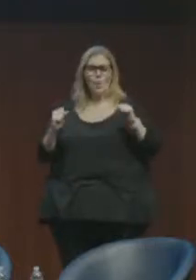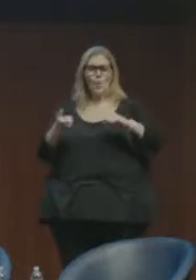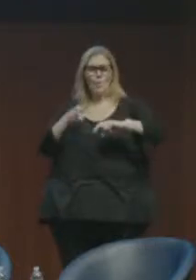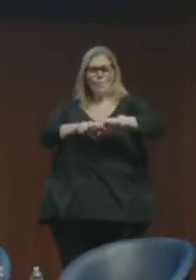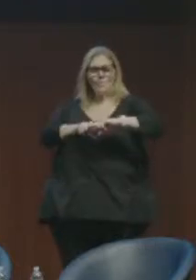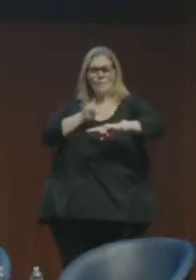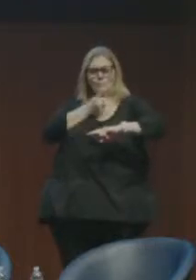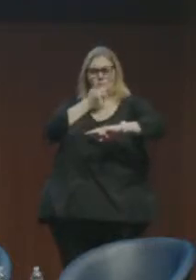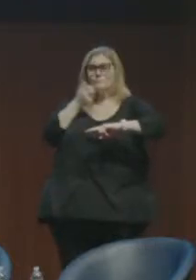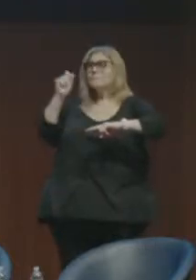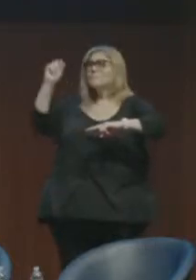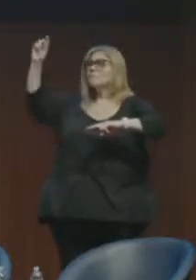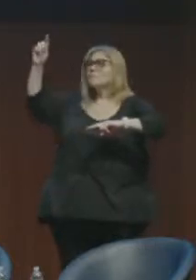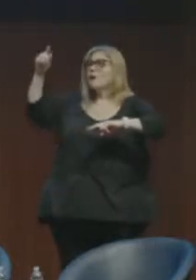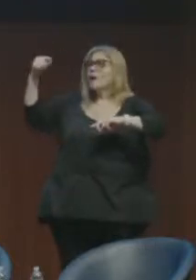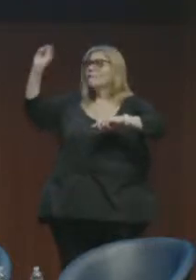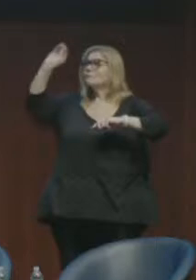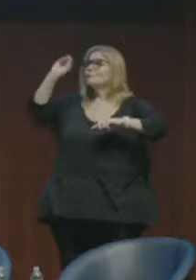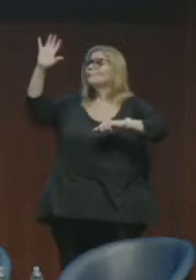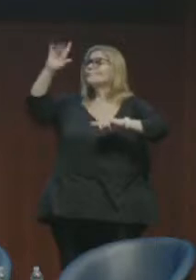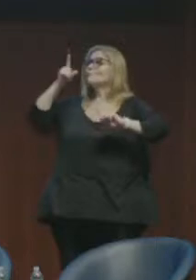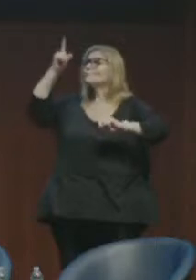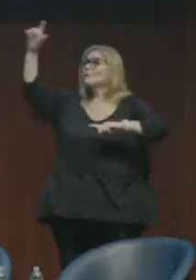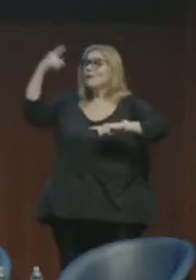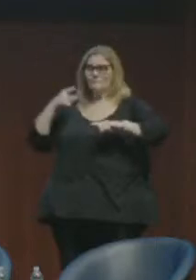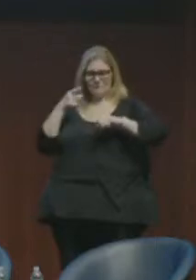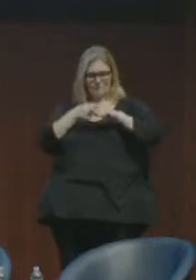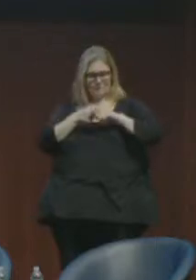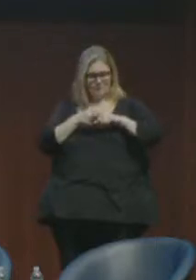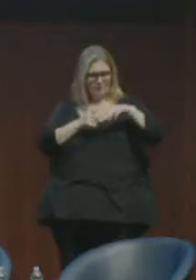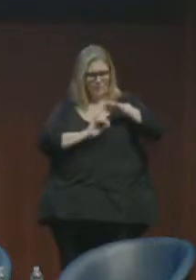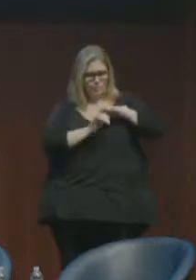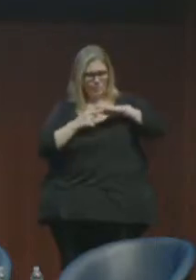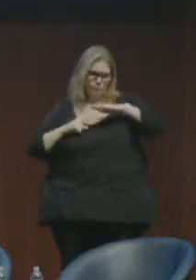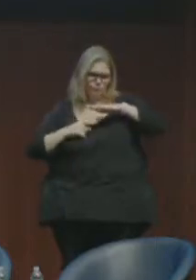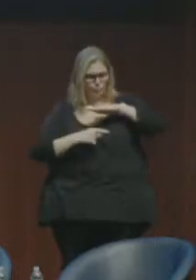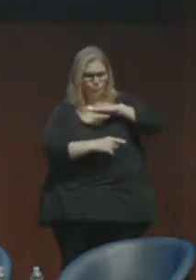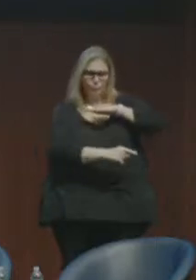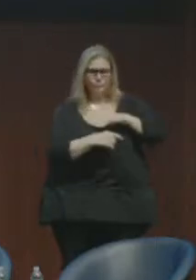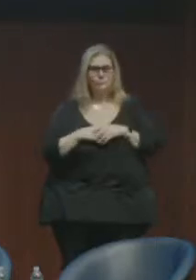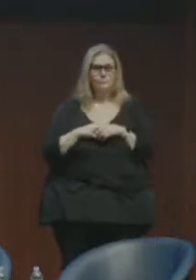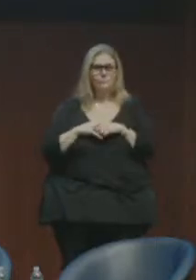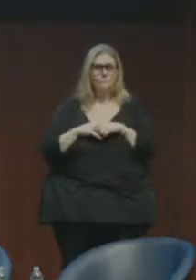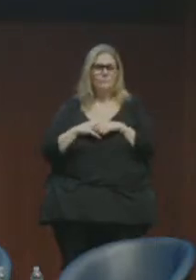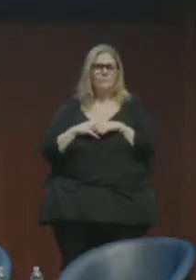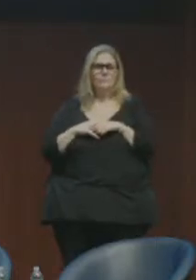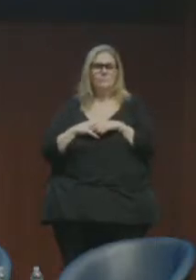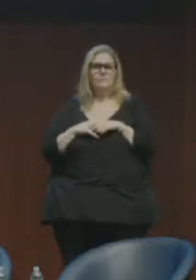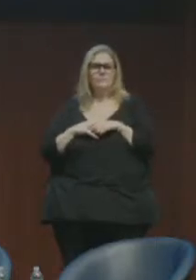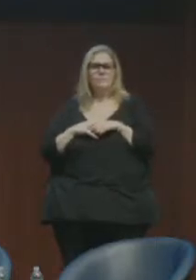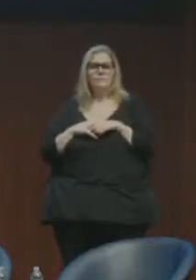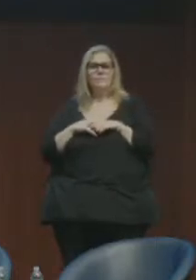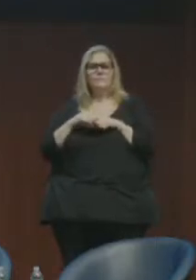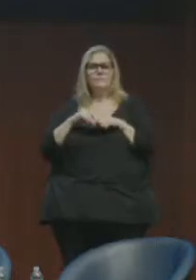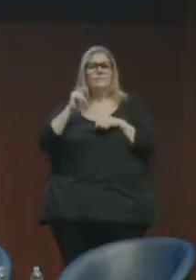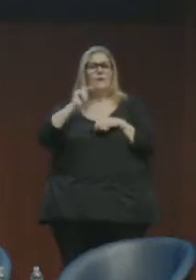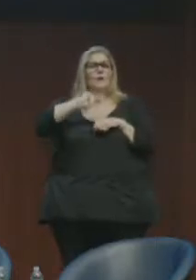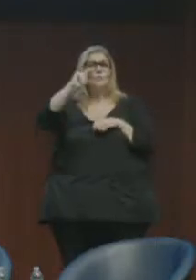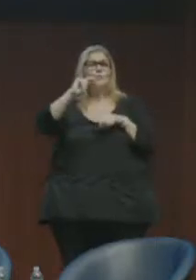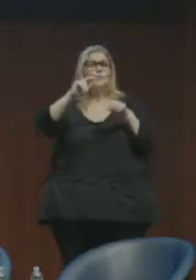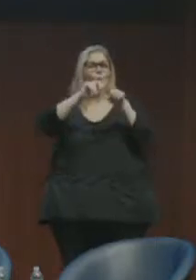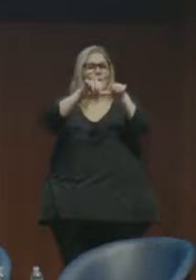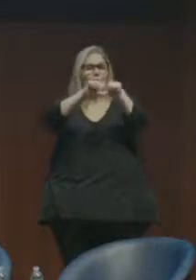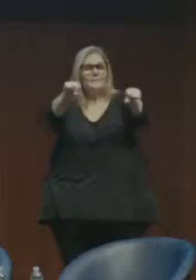bench, intersection of dreams, a train below groans. North Station